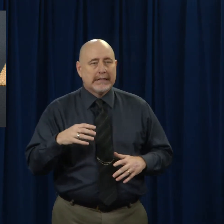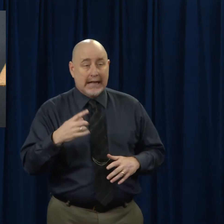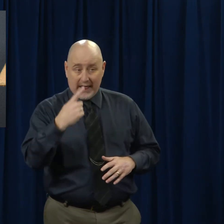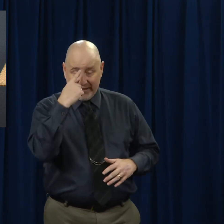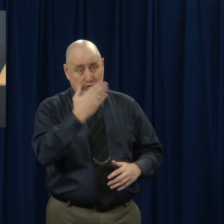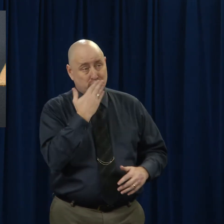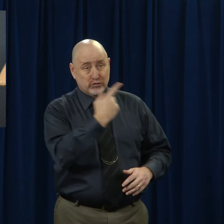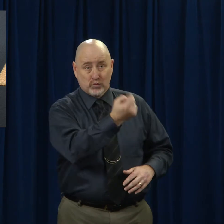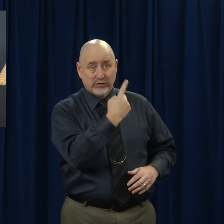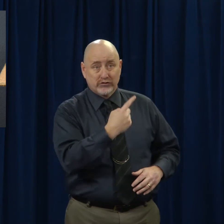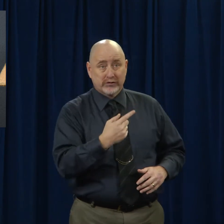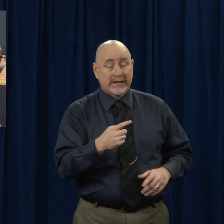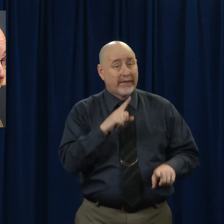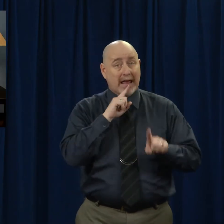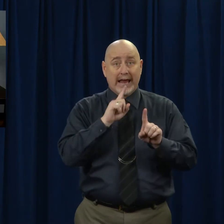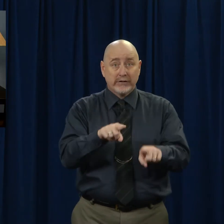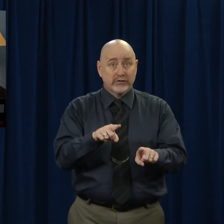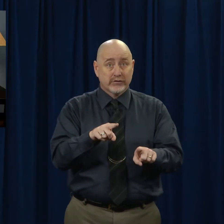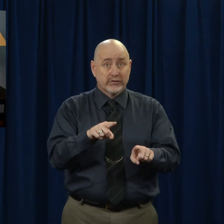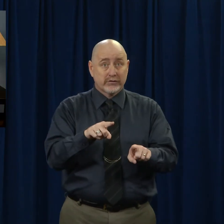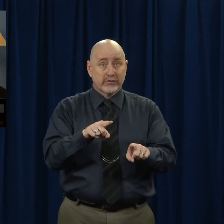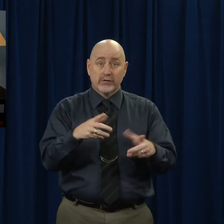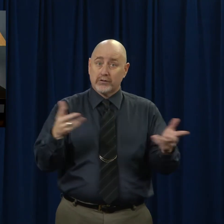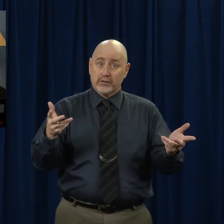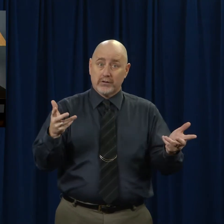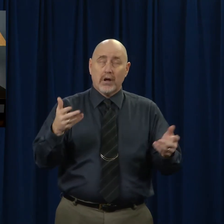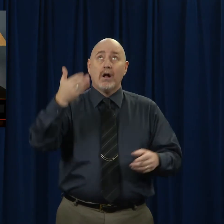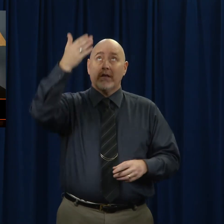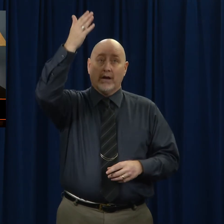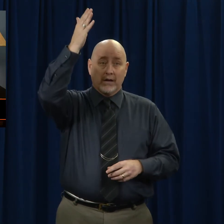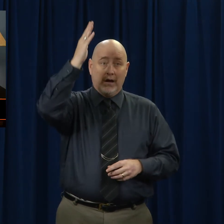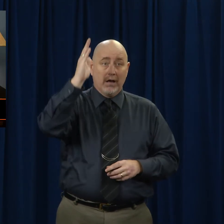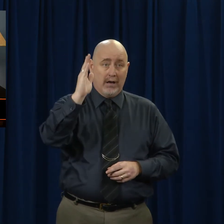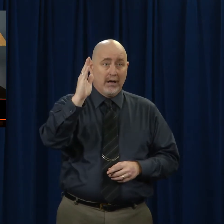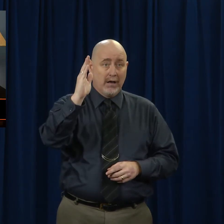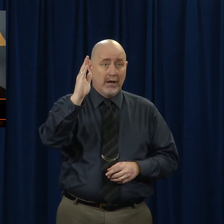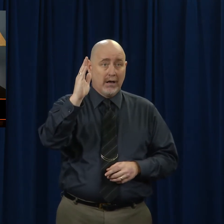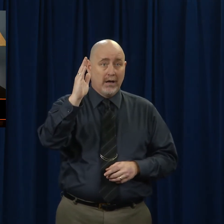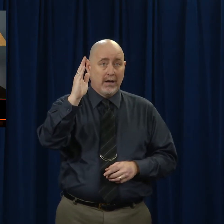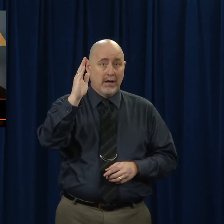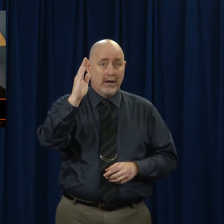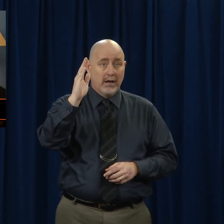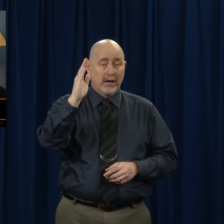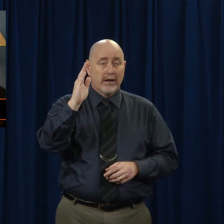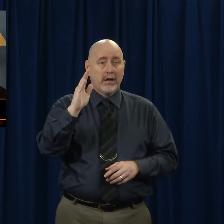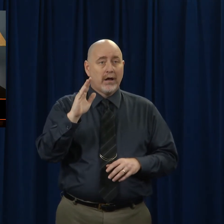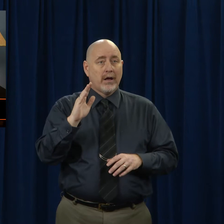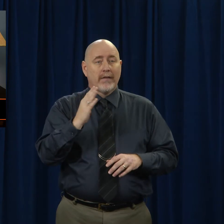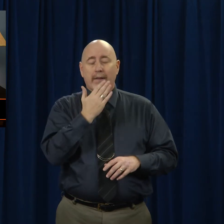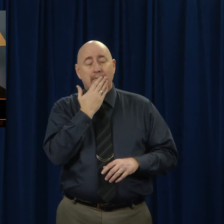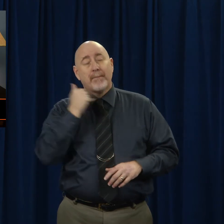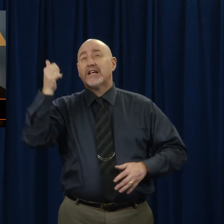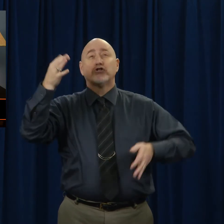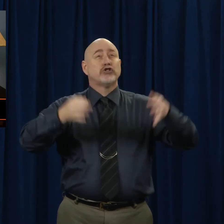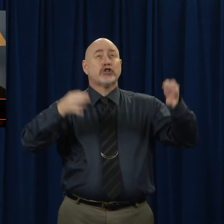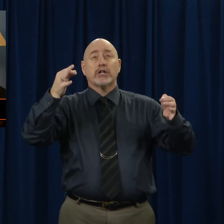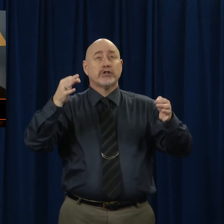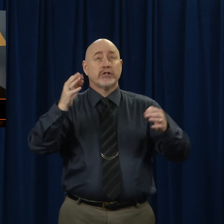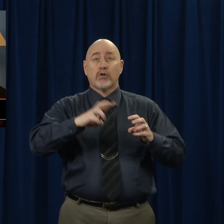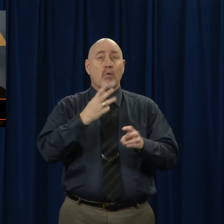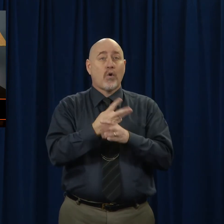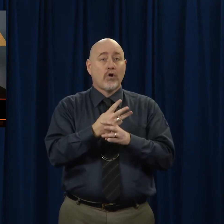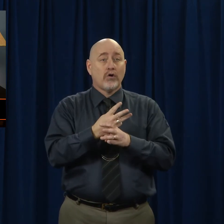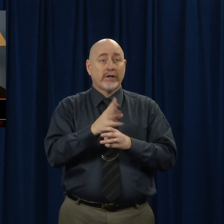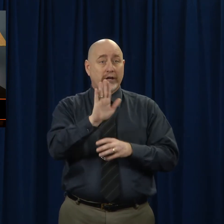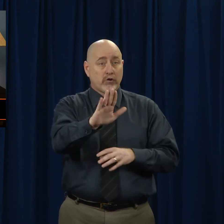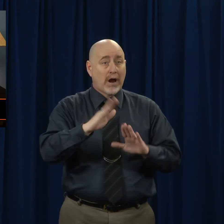I think that's a good question. The answer is that God put the best judge in the world